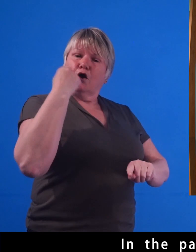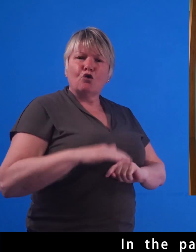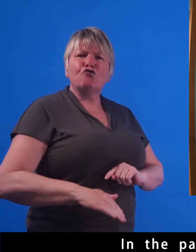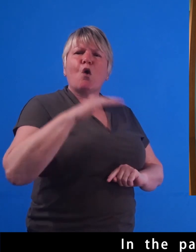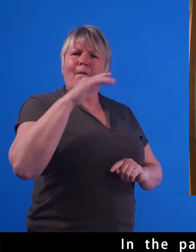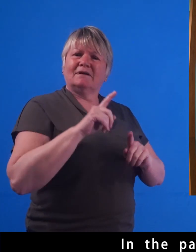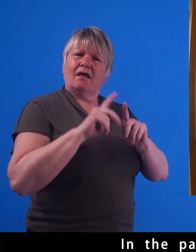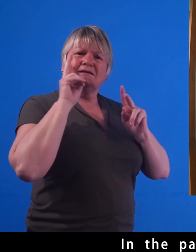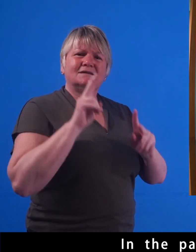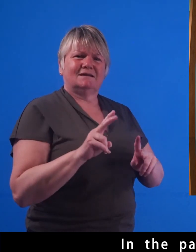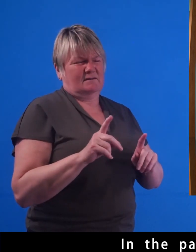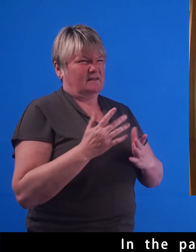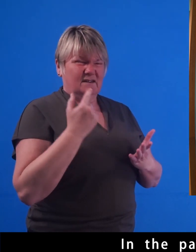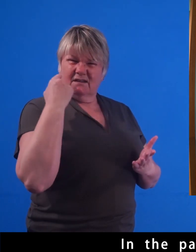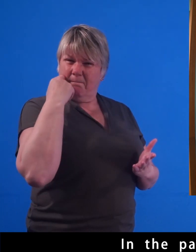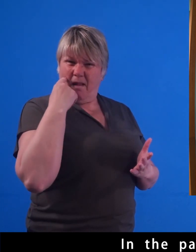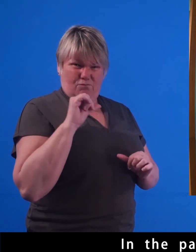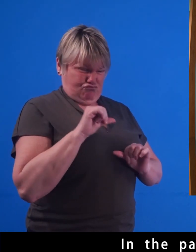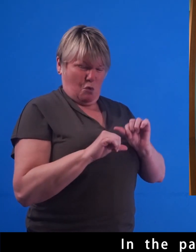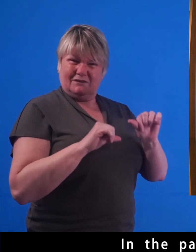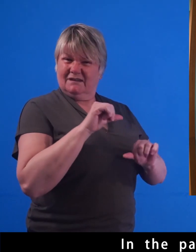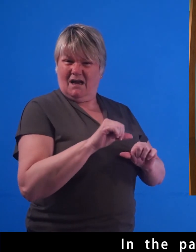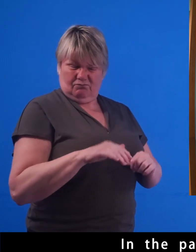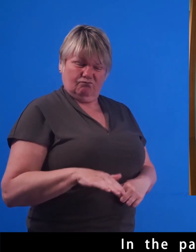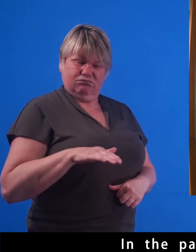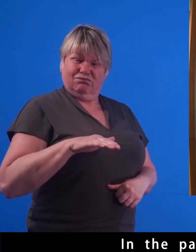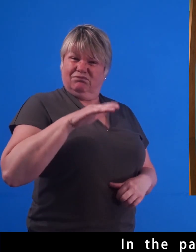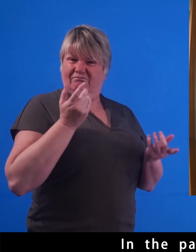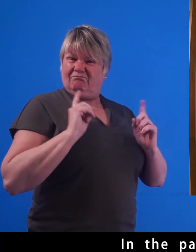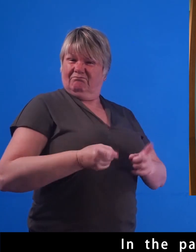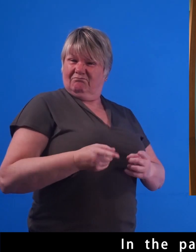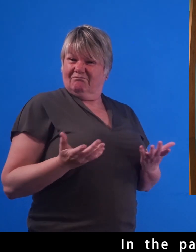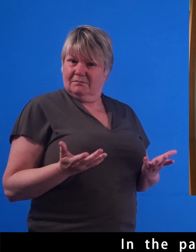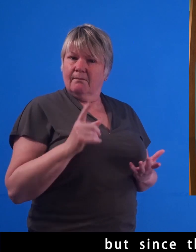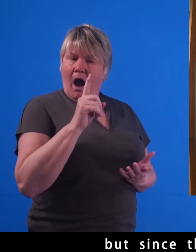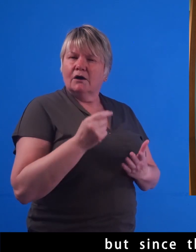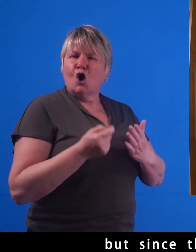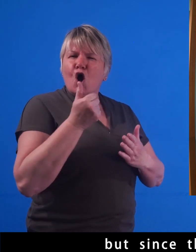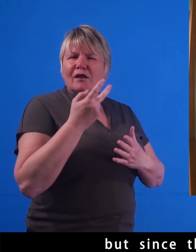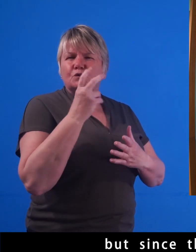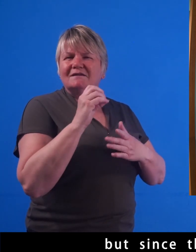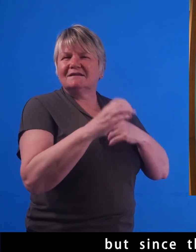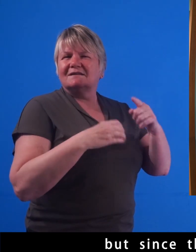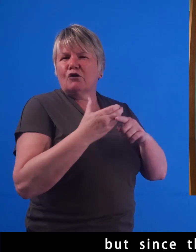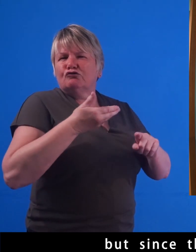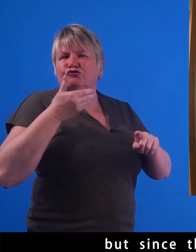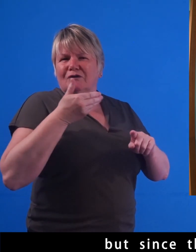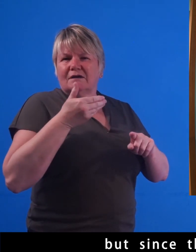In the past, growing up was seen as a relatively simple process. But since the early